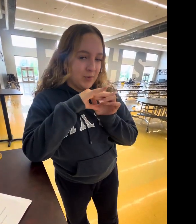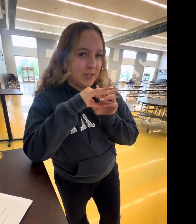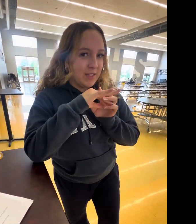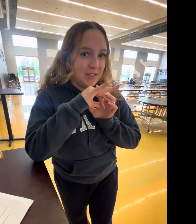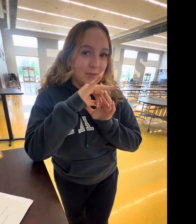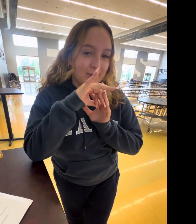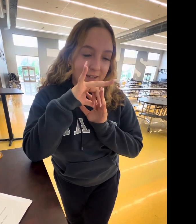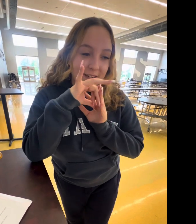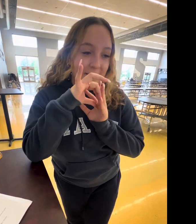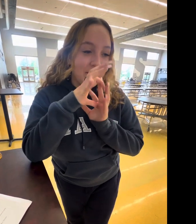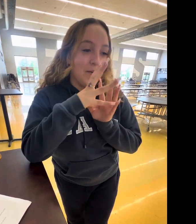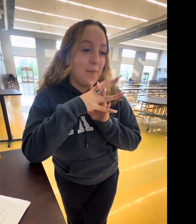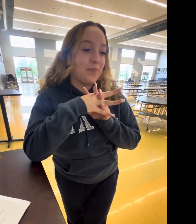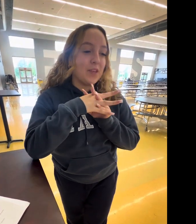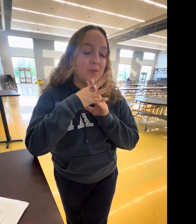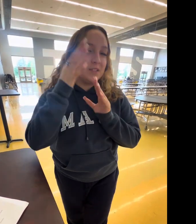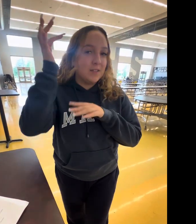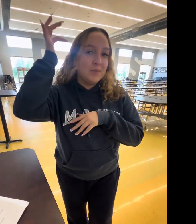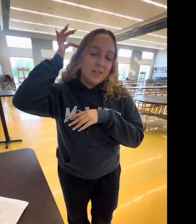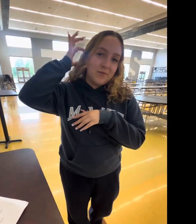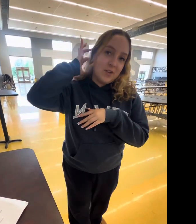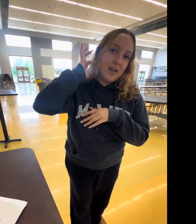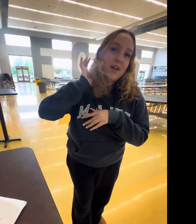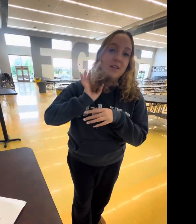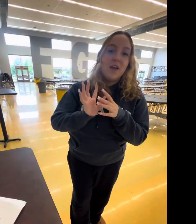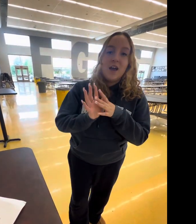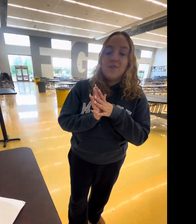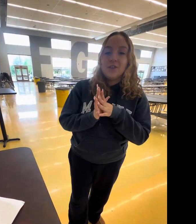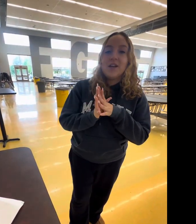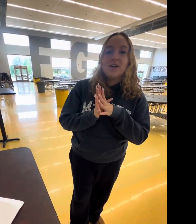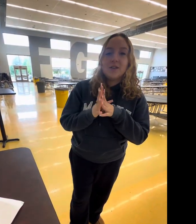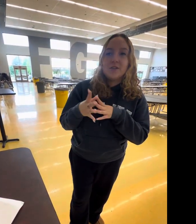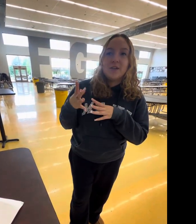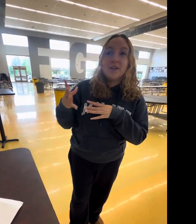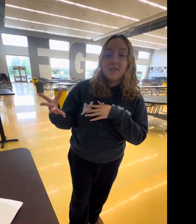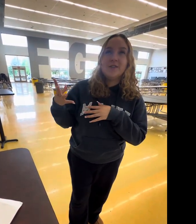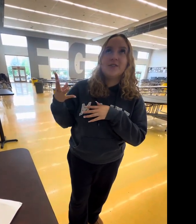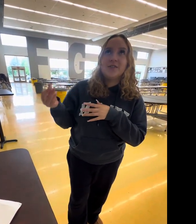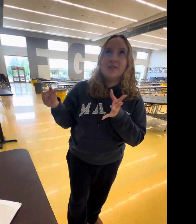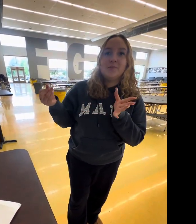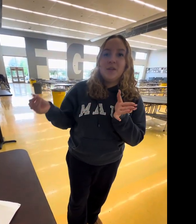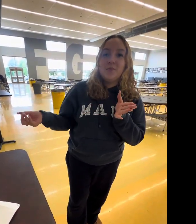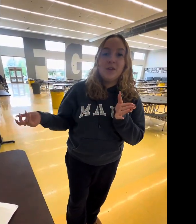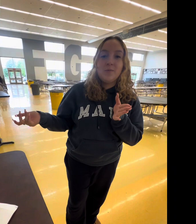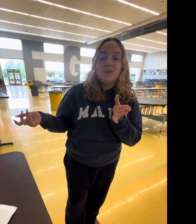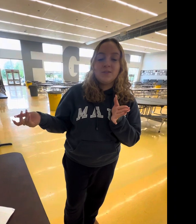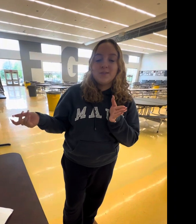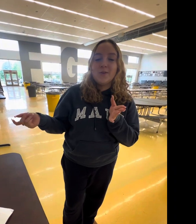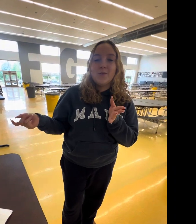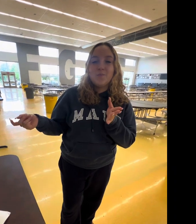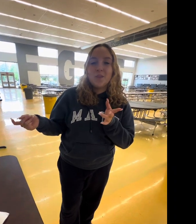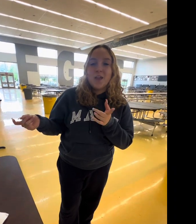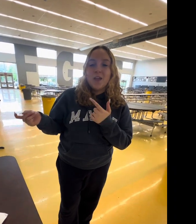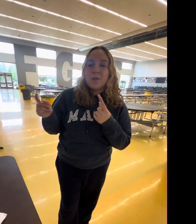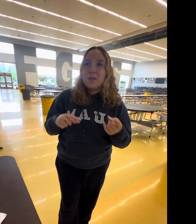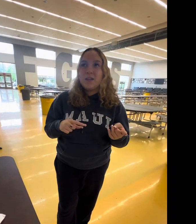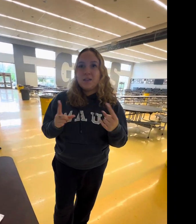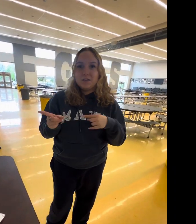really enjoyed it. It was something different, and I feel like I understood the play really well, so it made it easy for